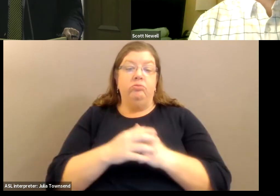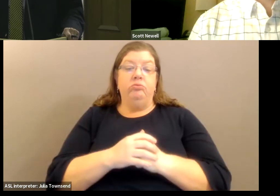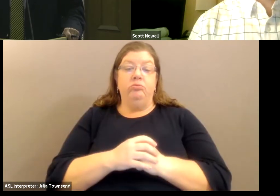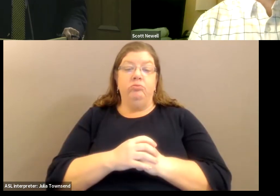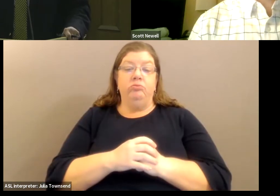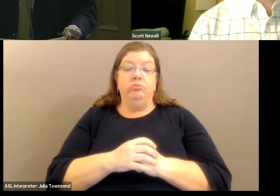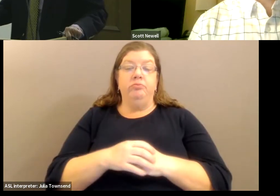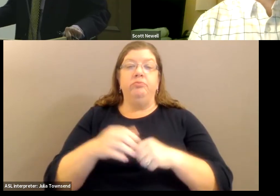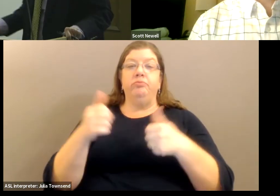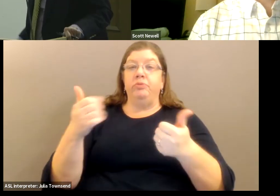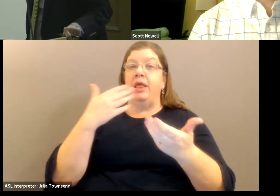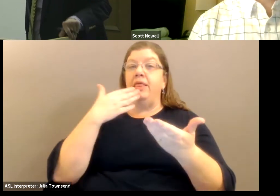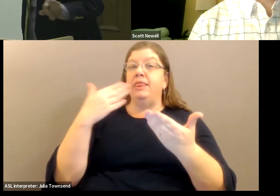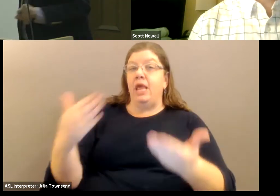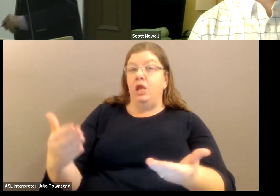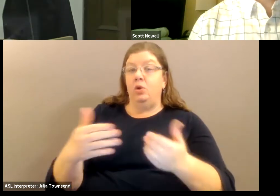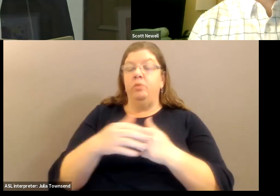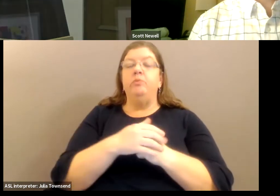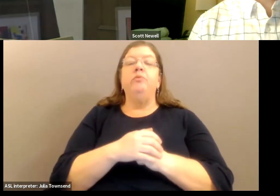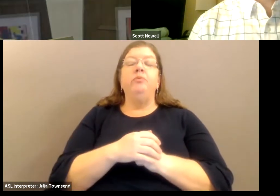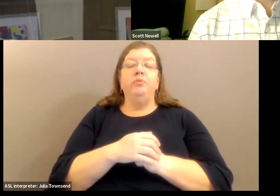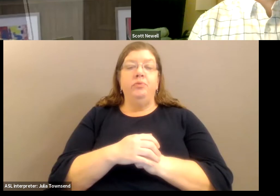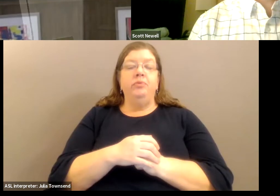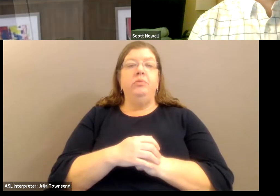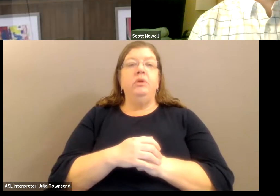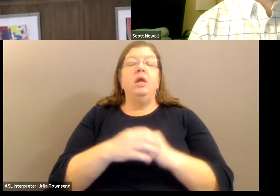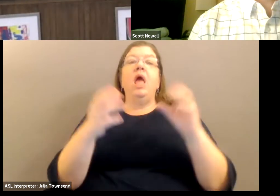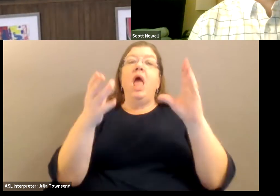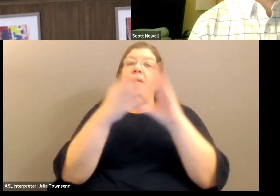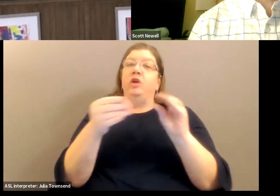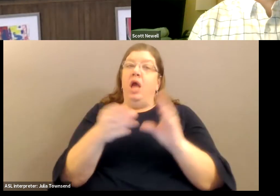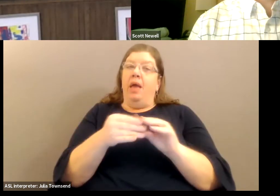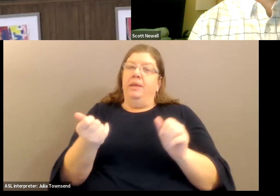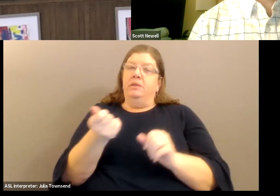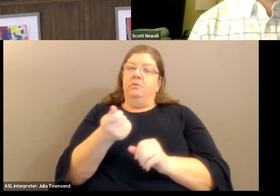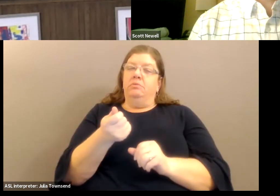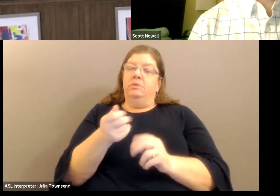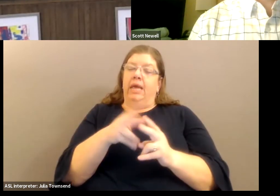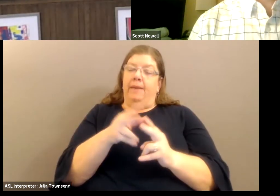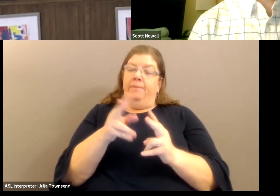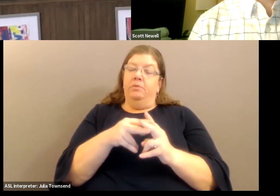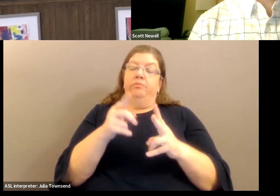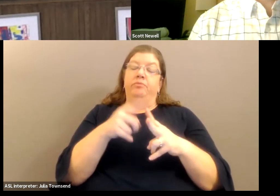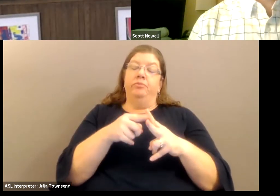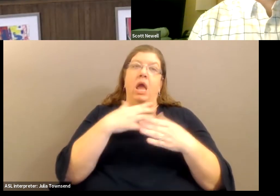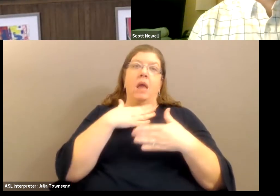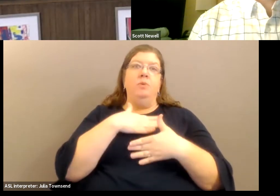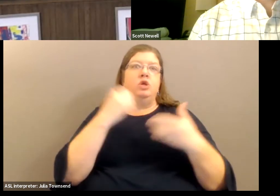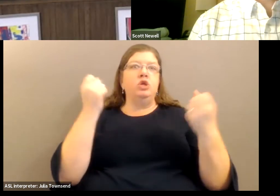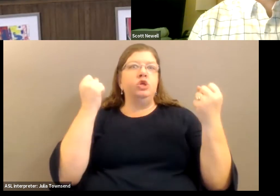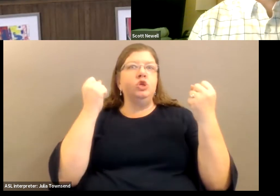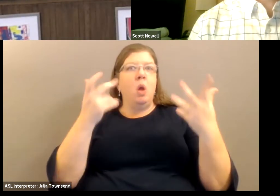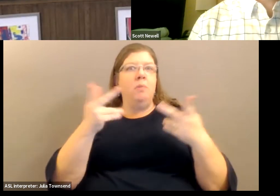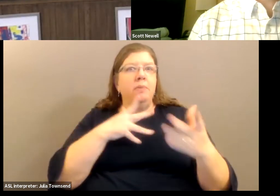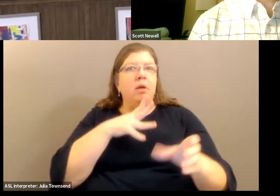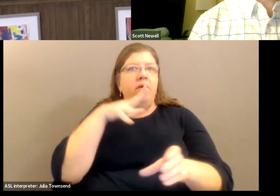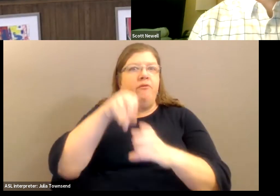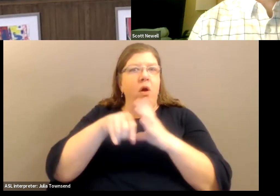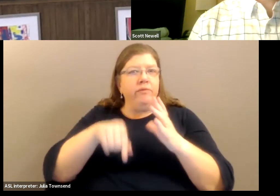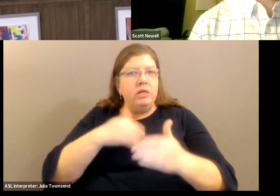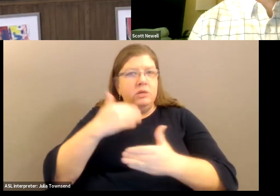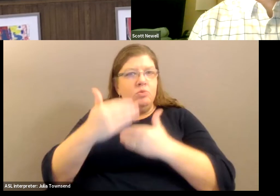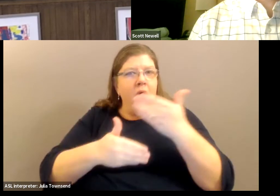Okay, thank you. I do have a couple comments to make. First of all, I really appreciate that so many people engaged in this process,